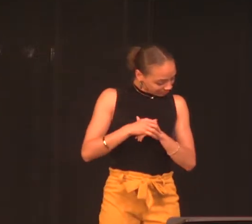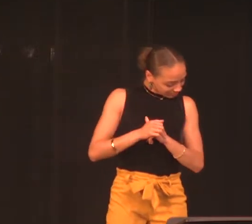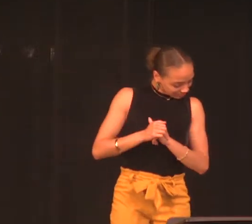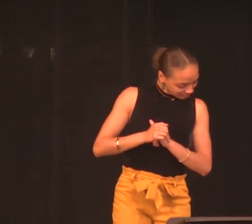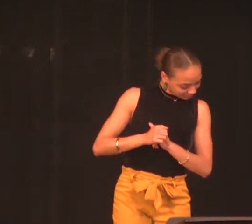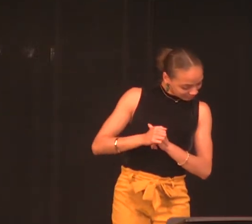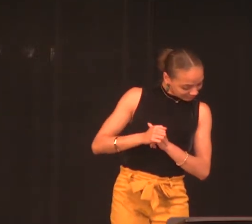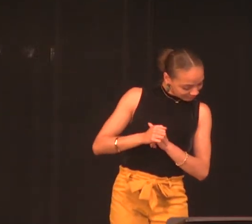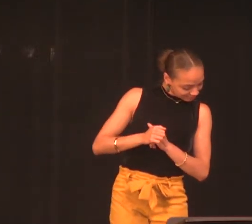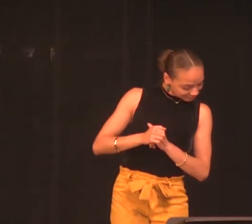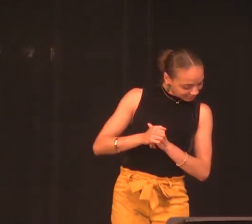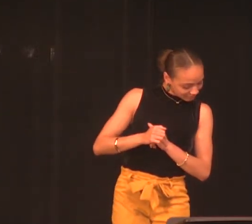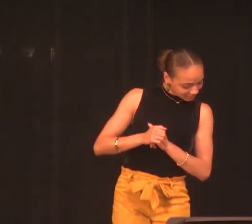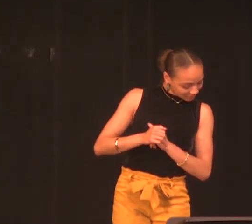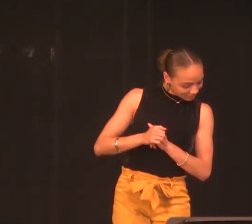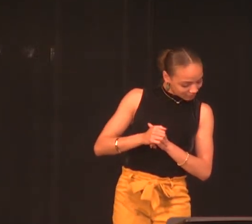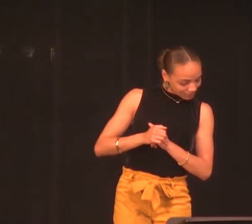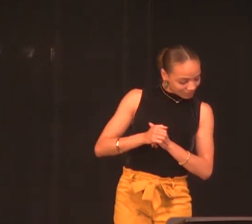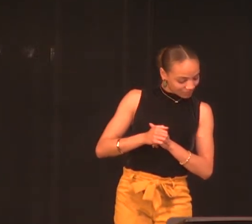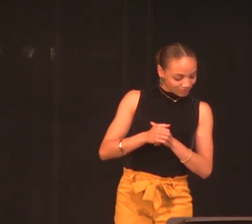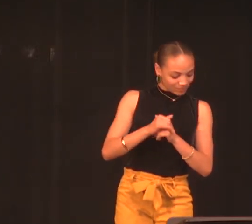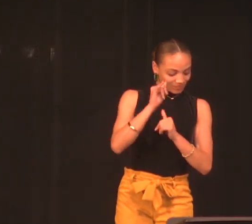family, and you will continue to inspire countless others.